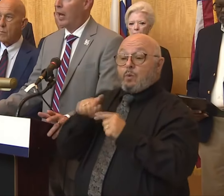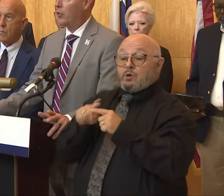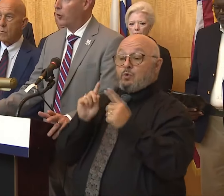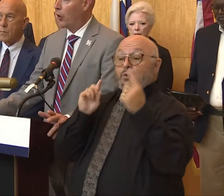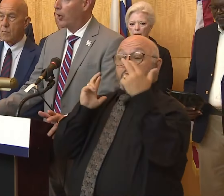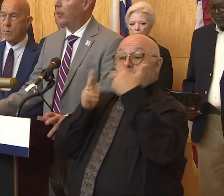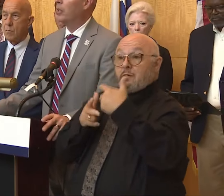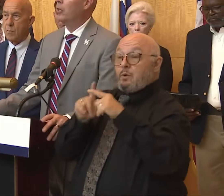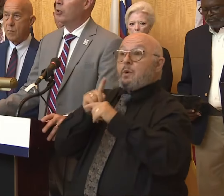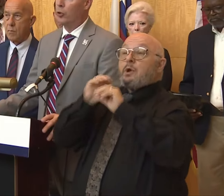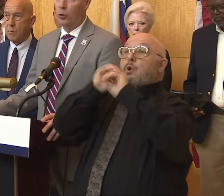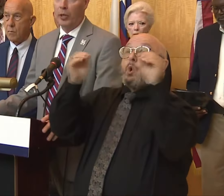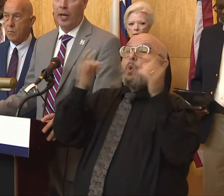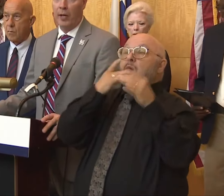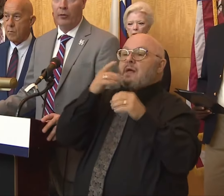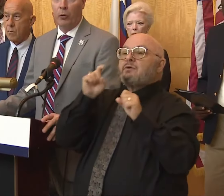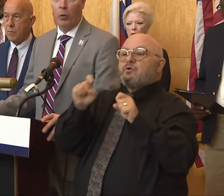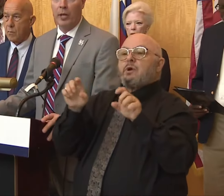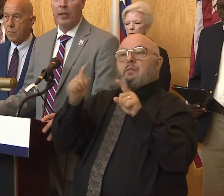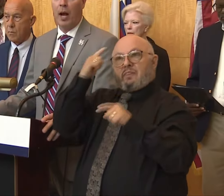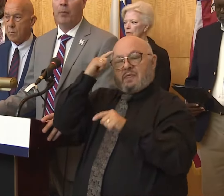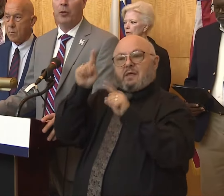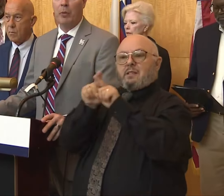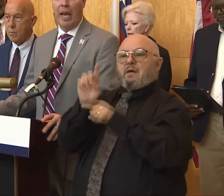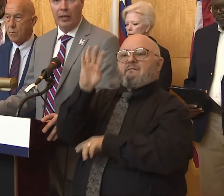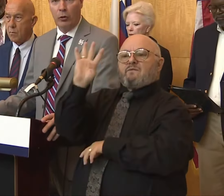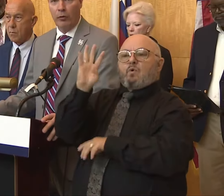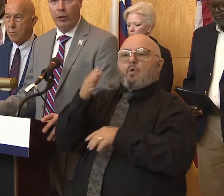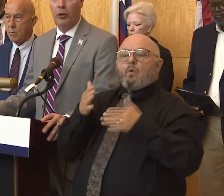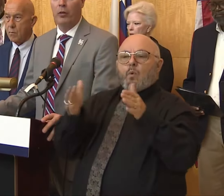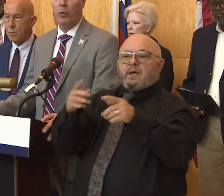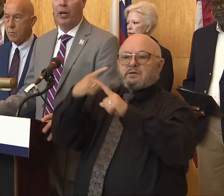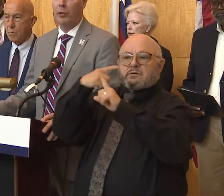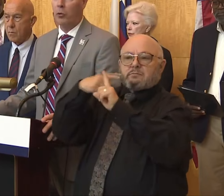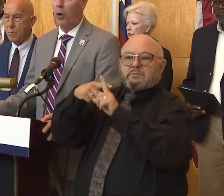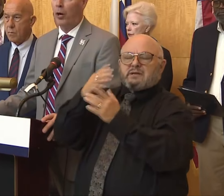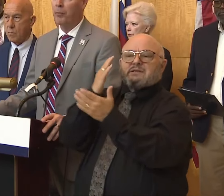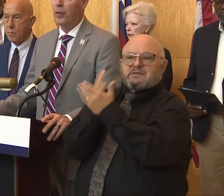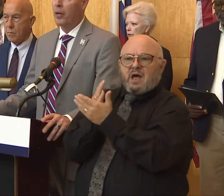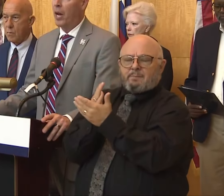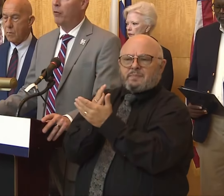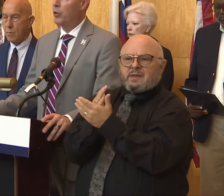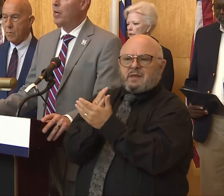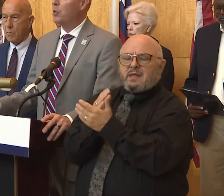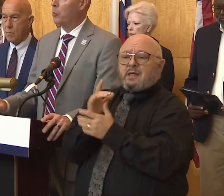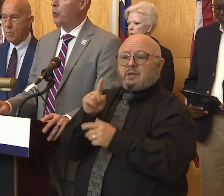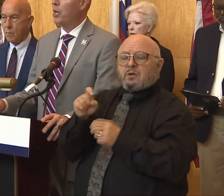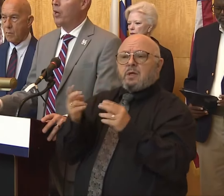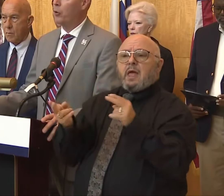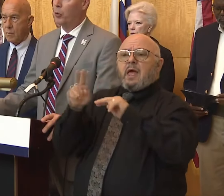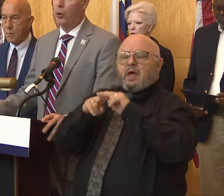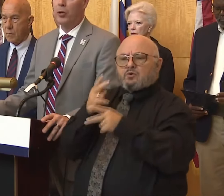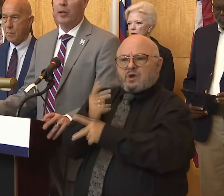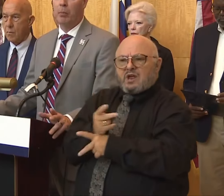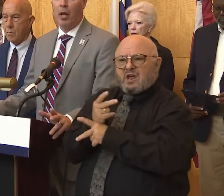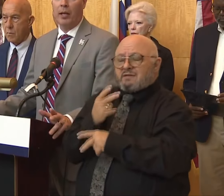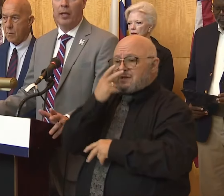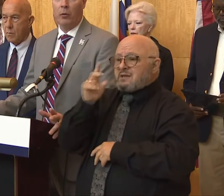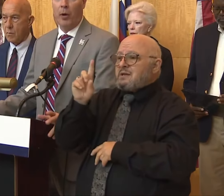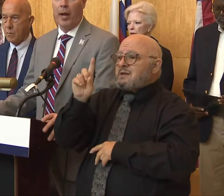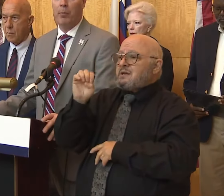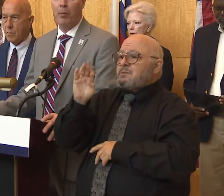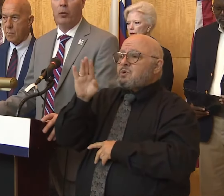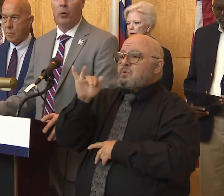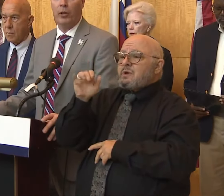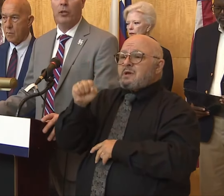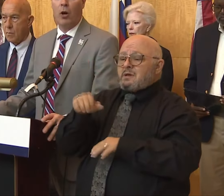where the lights are dark, you should treat that as a four-way stop. You should be extra vigilant wherever you are. And if you see debris on the road that's blocking